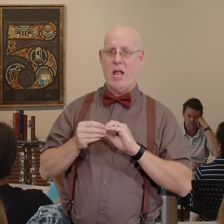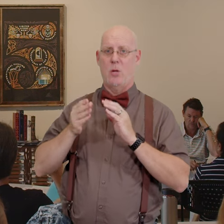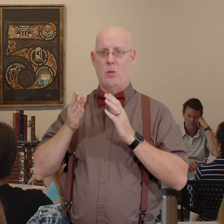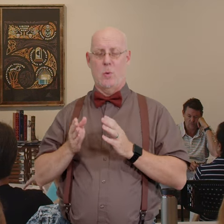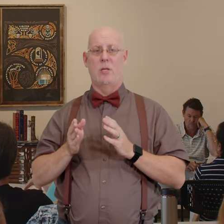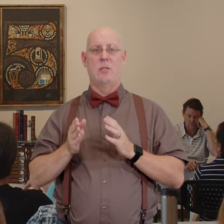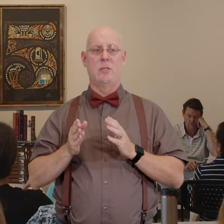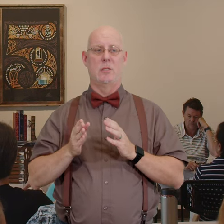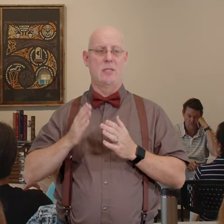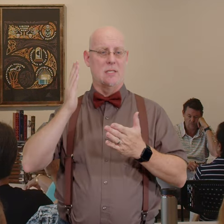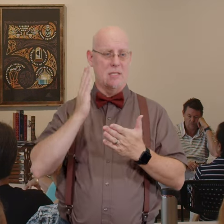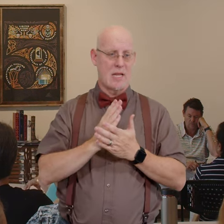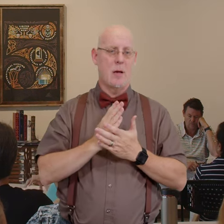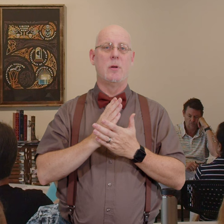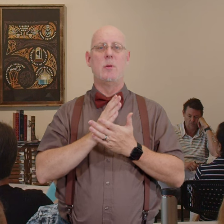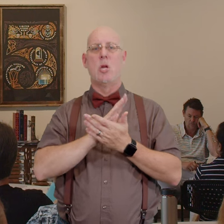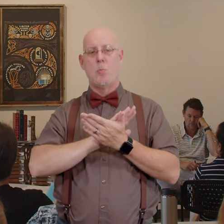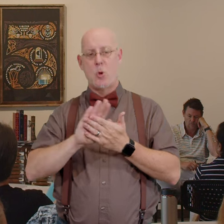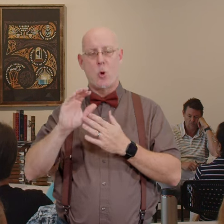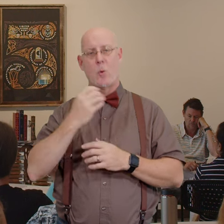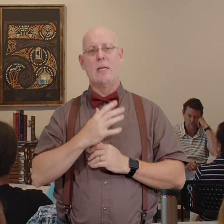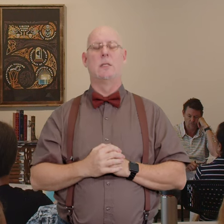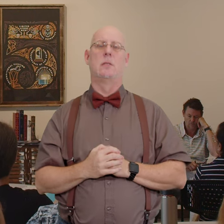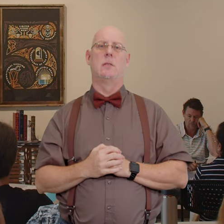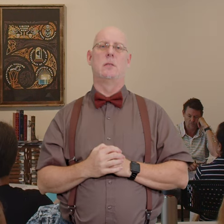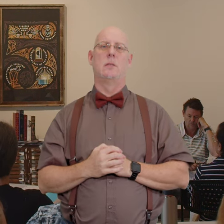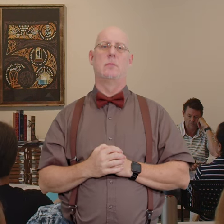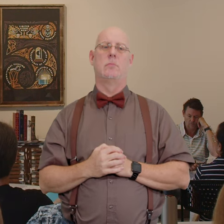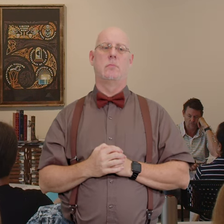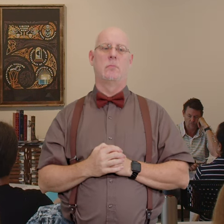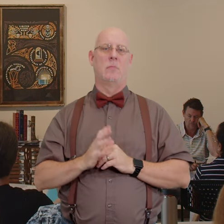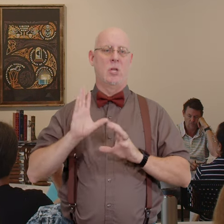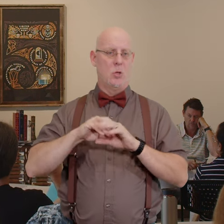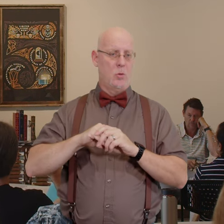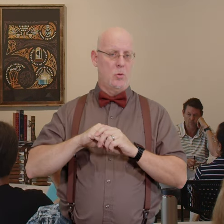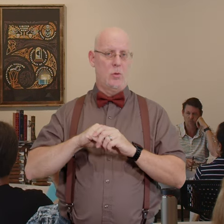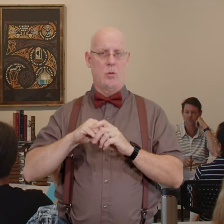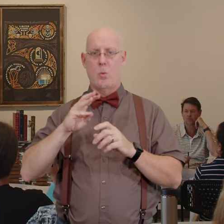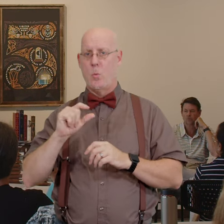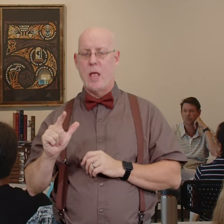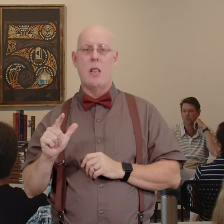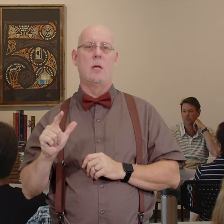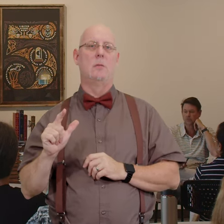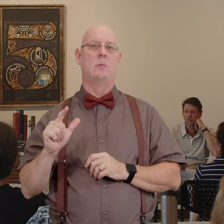to the equation, it ceases to be pure grace, including will,